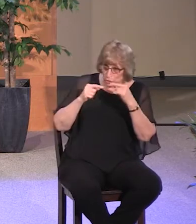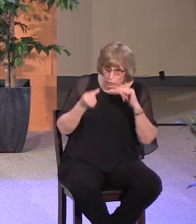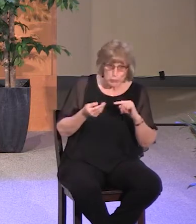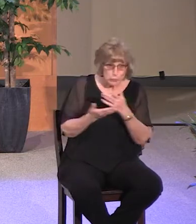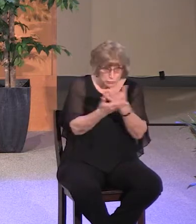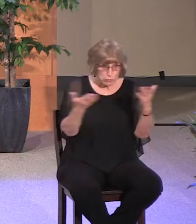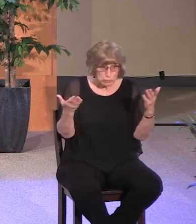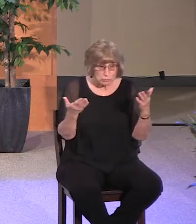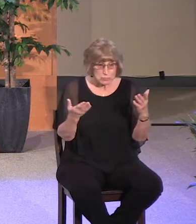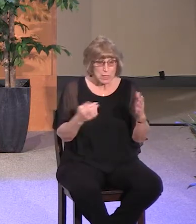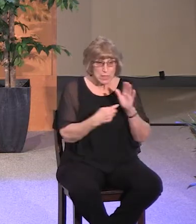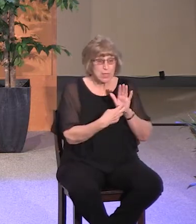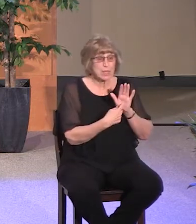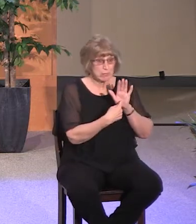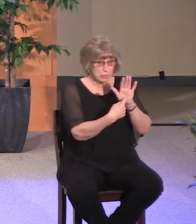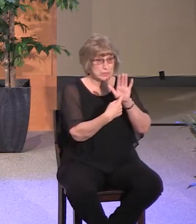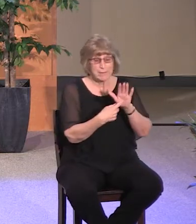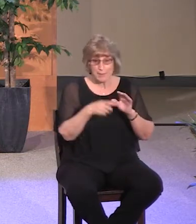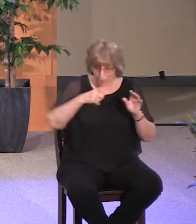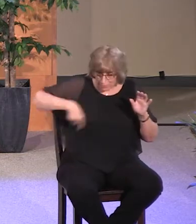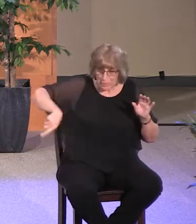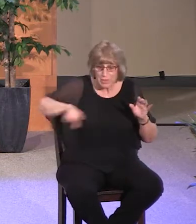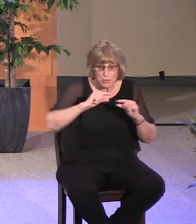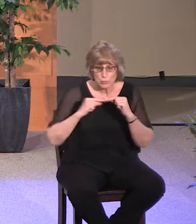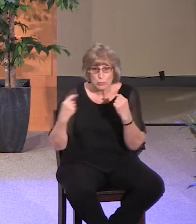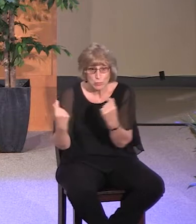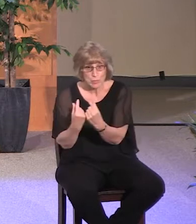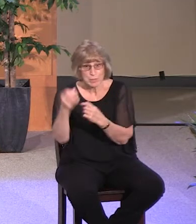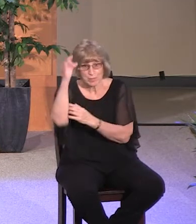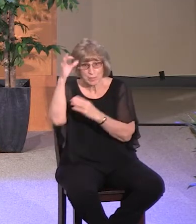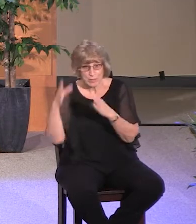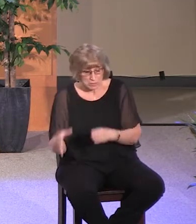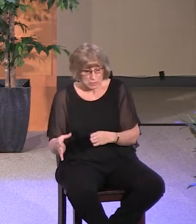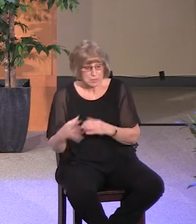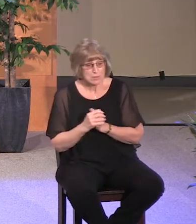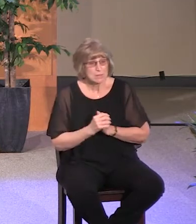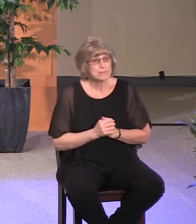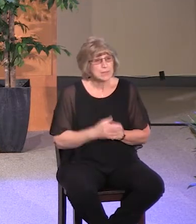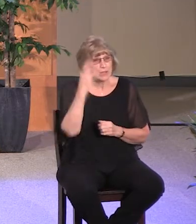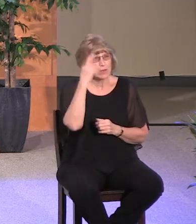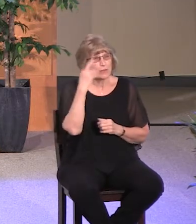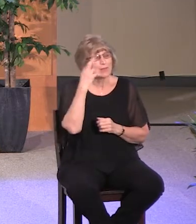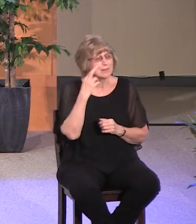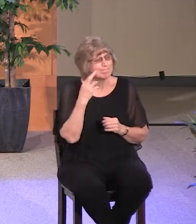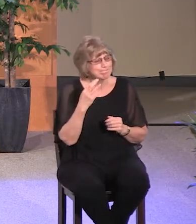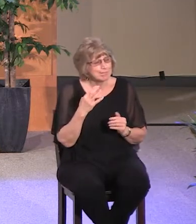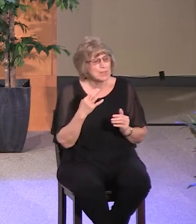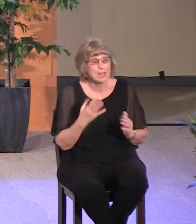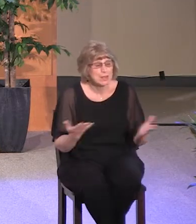too. And I also came to the realization that there is this level of expectation